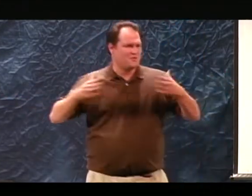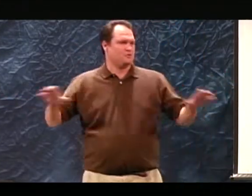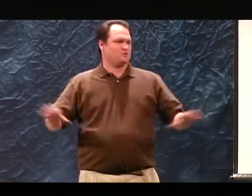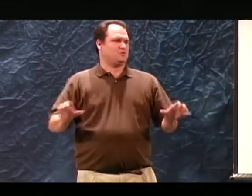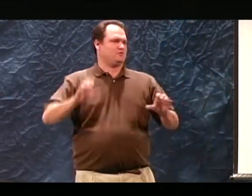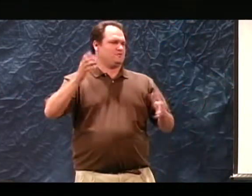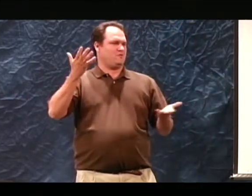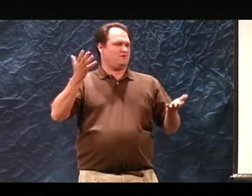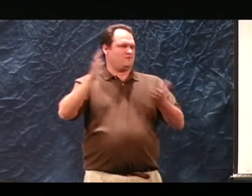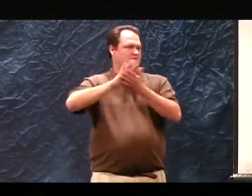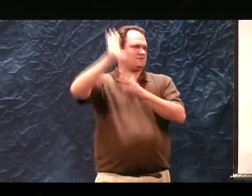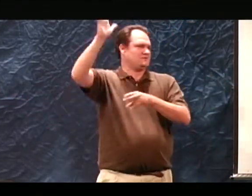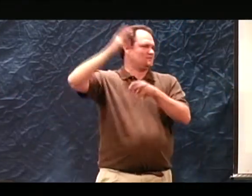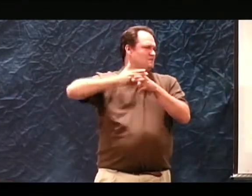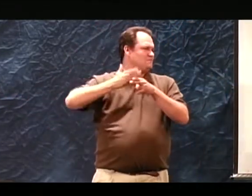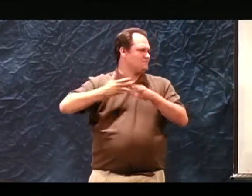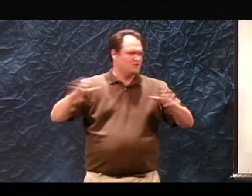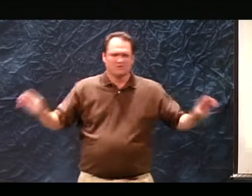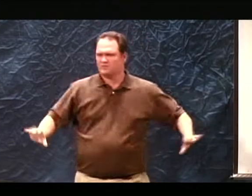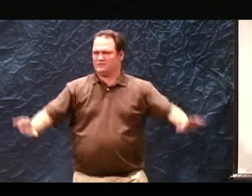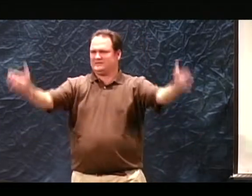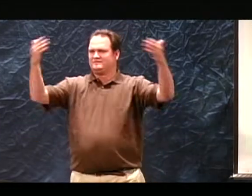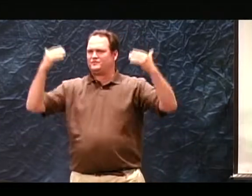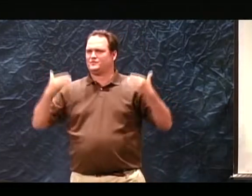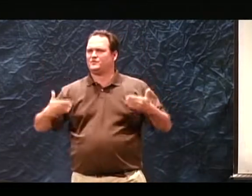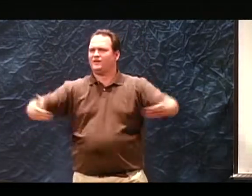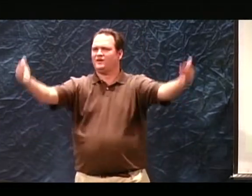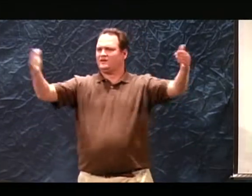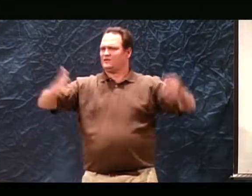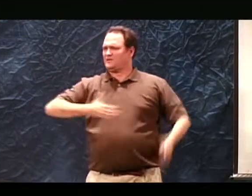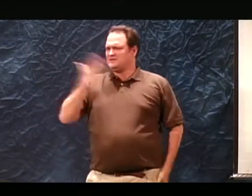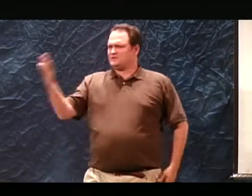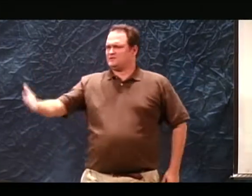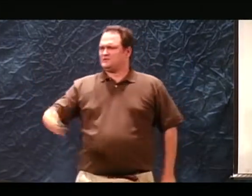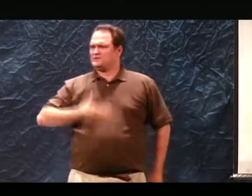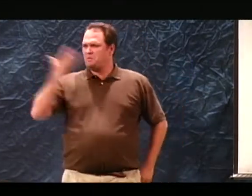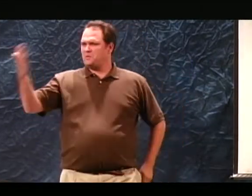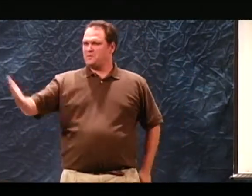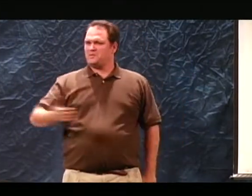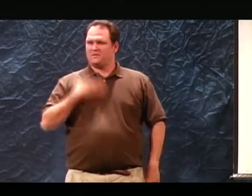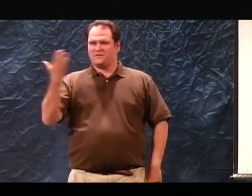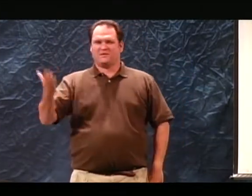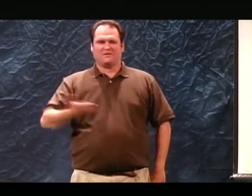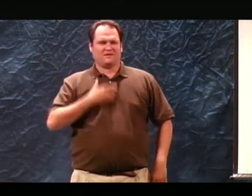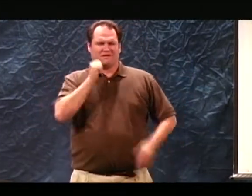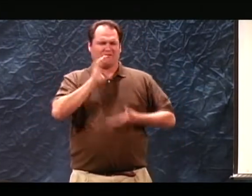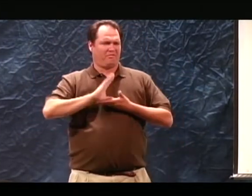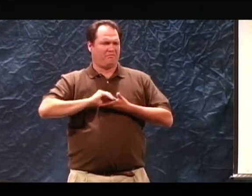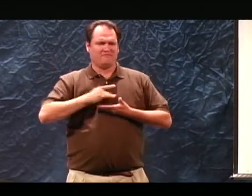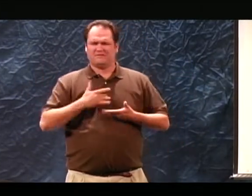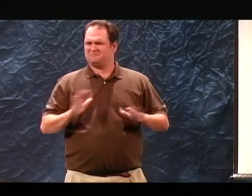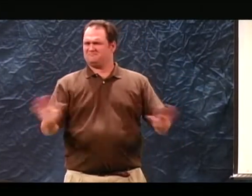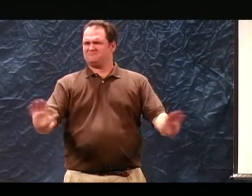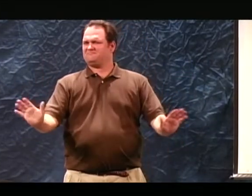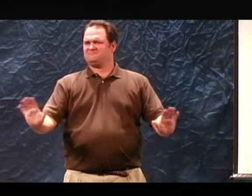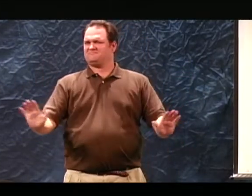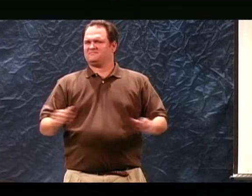and if you are in christ whatever god has given to you to do accept it and rejoice in it as you serve him